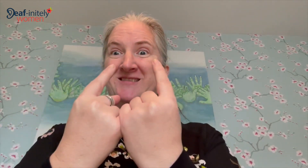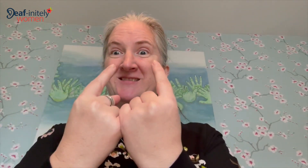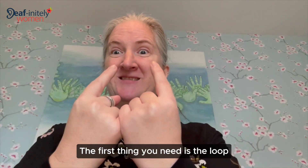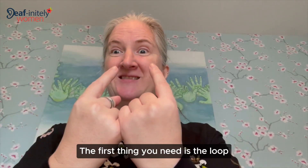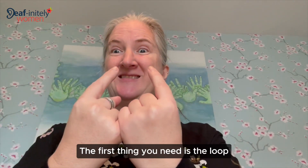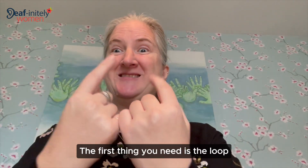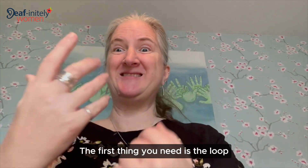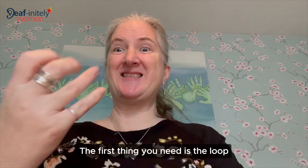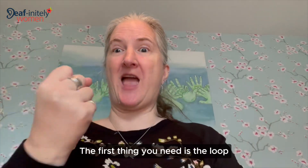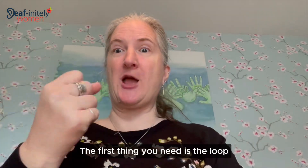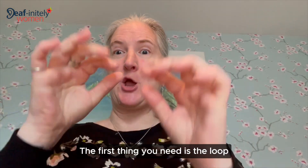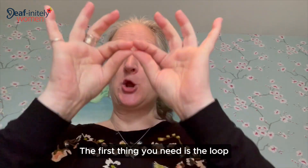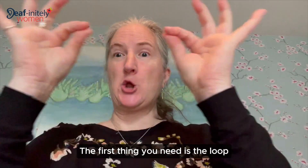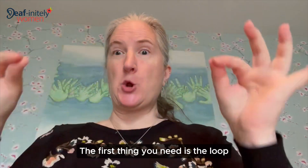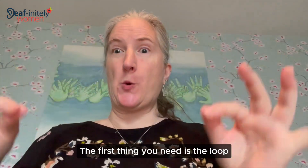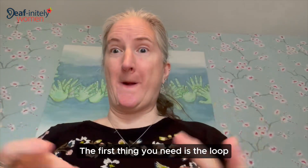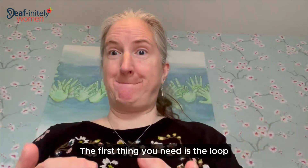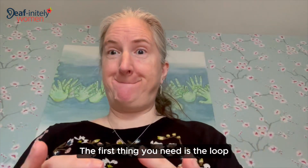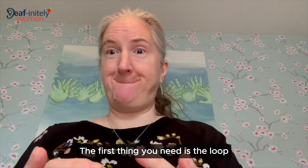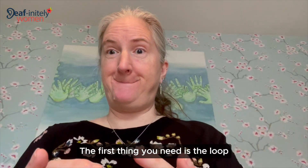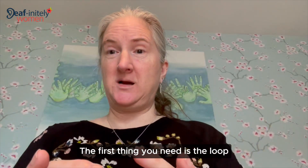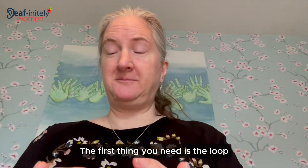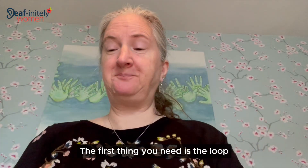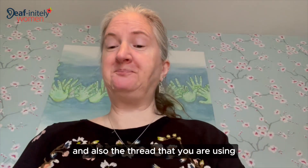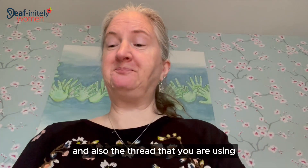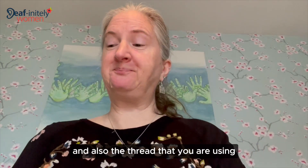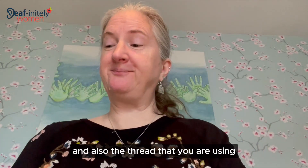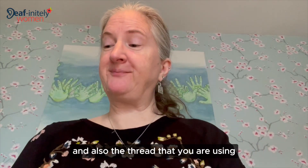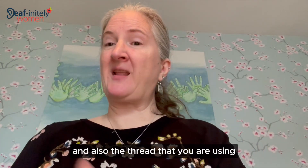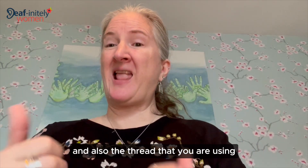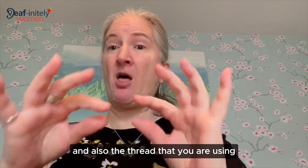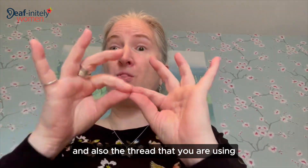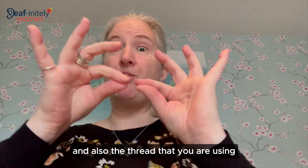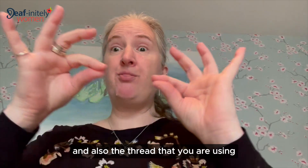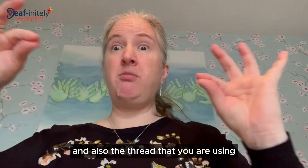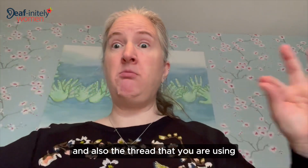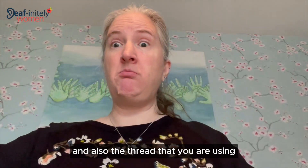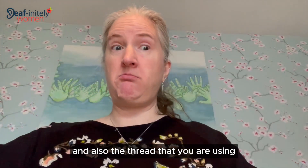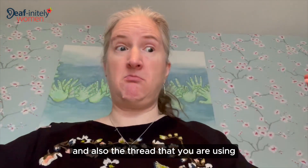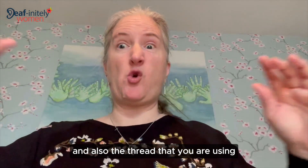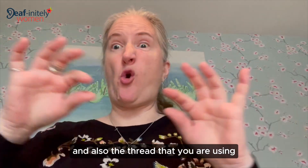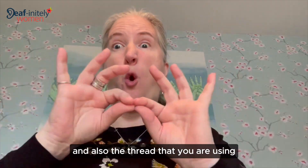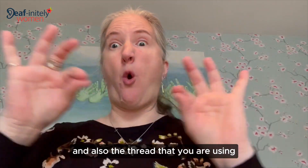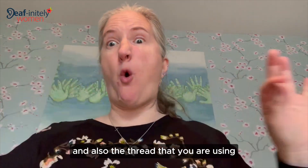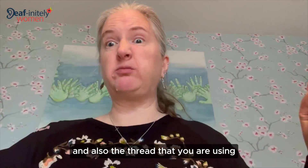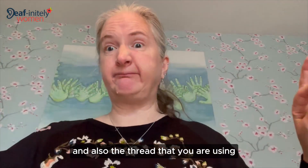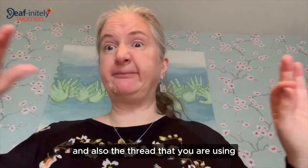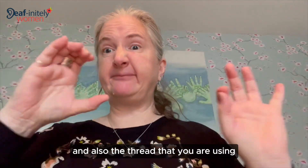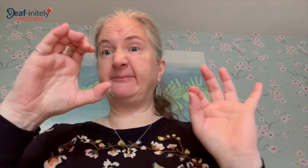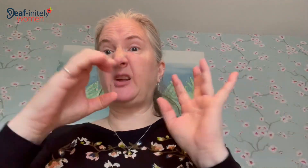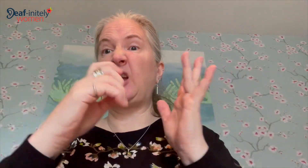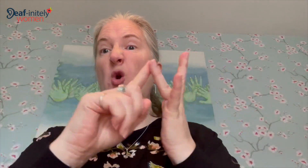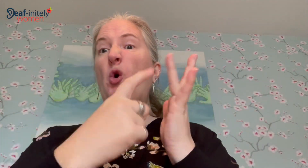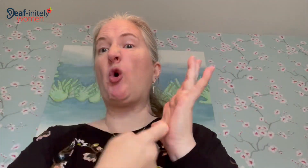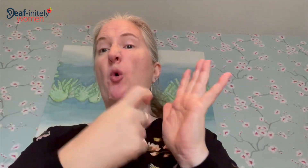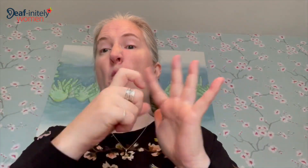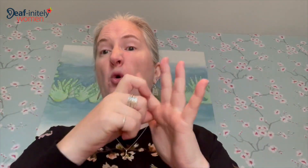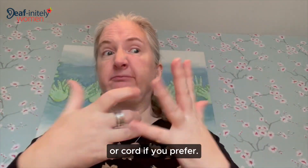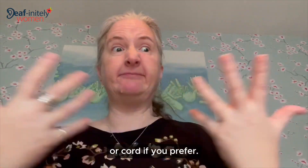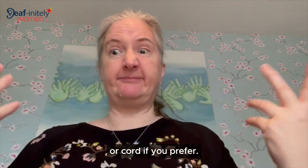The first thing you need is the loop and also the thread that you are using, or cord